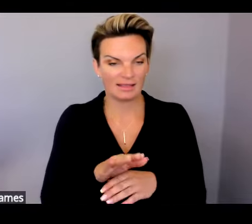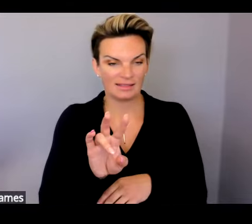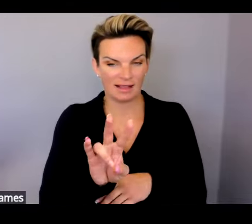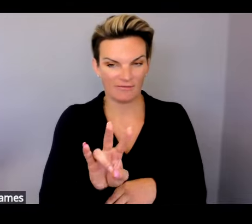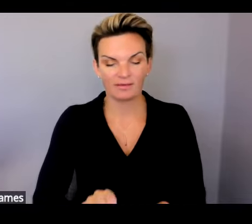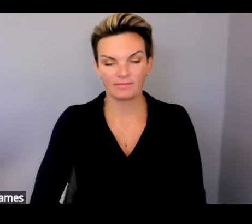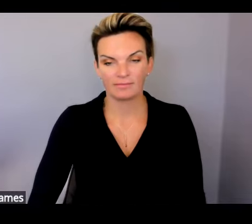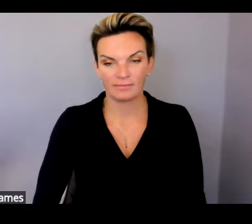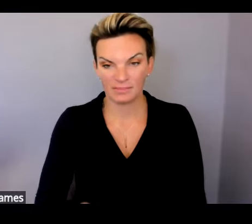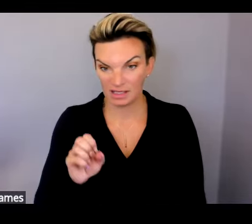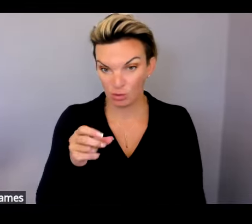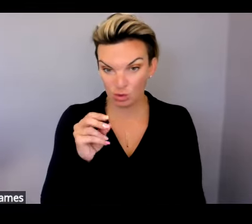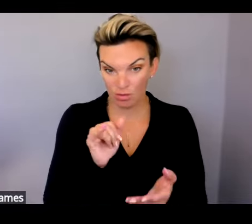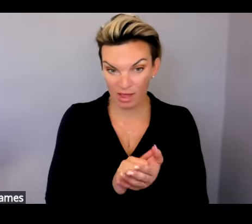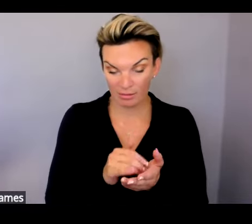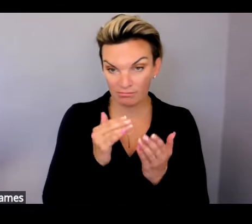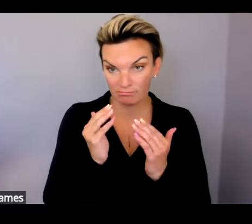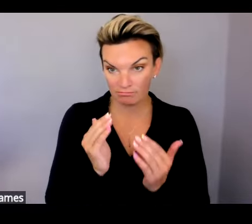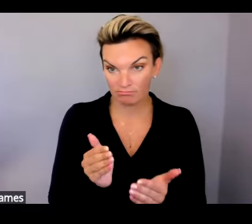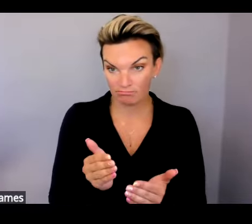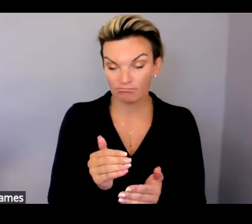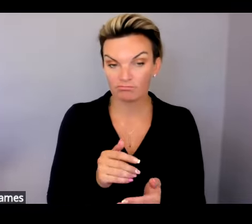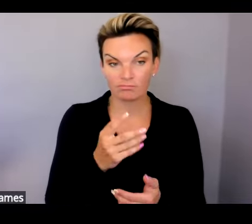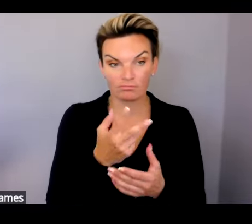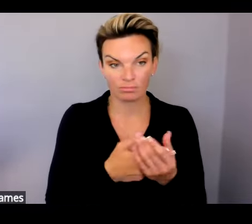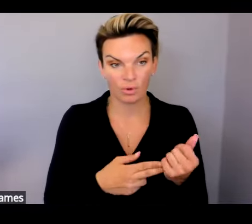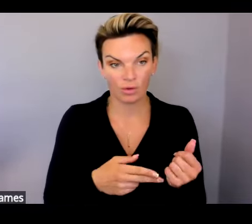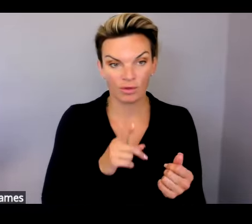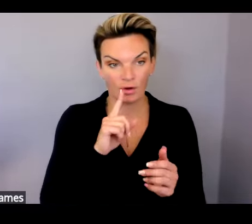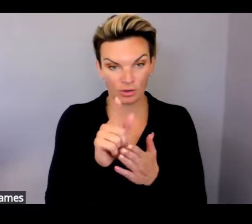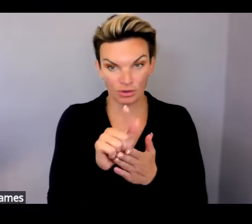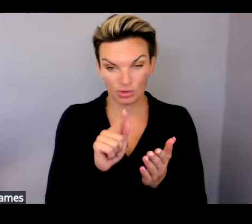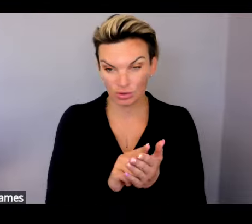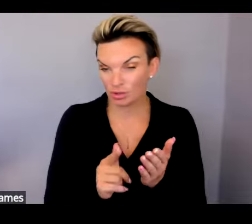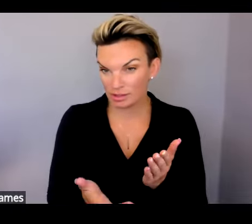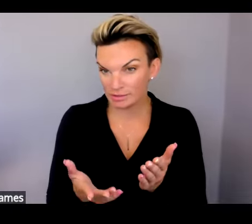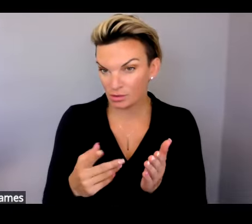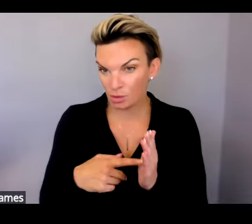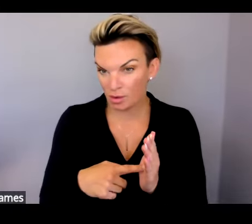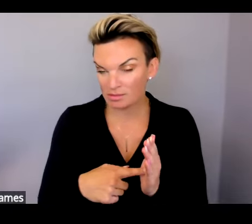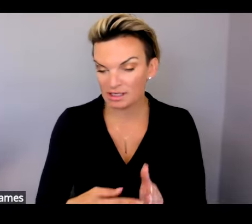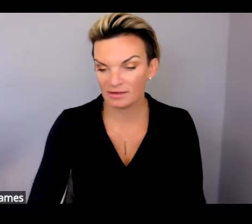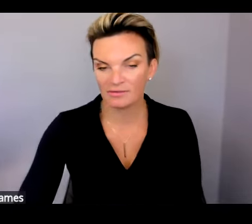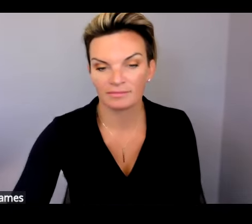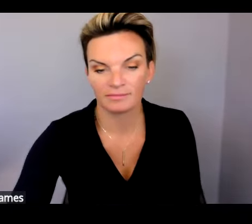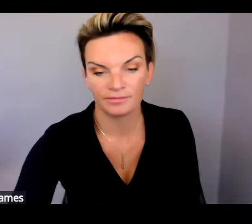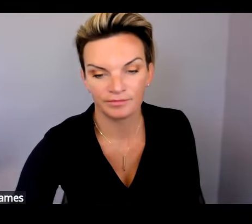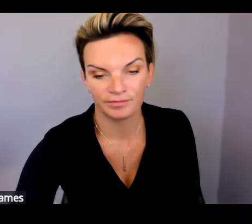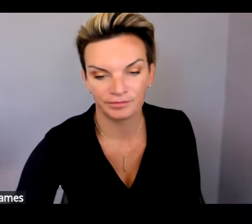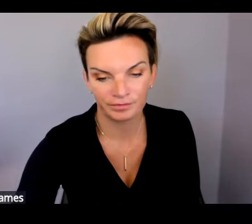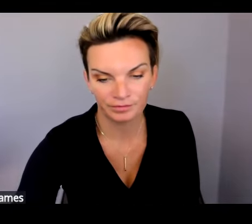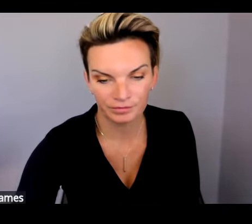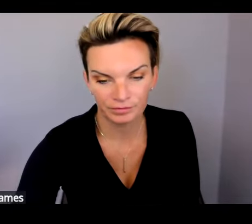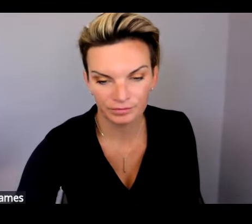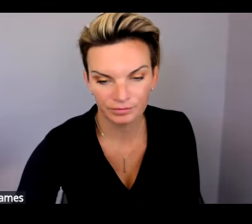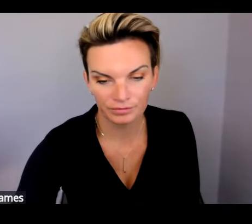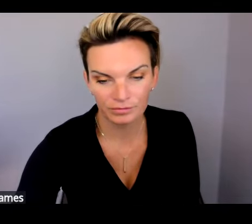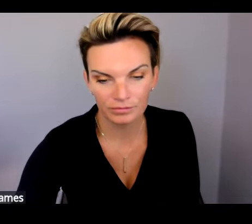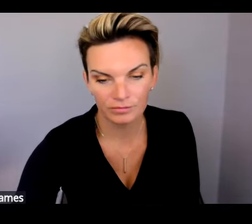Can we do that? And both are attorneys or representing. Mr. Brewer.